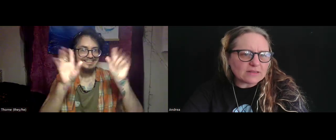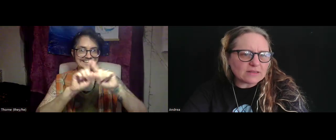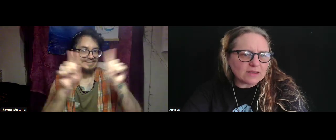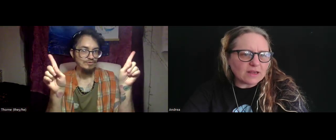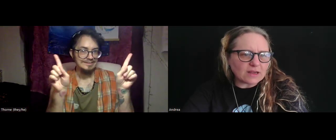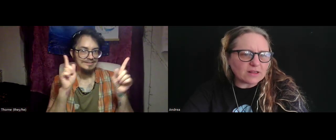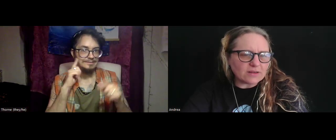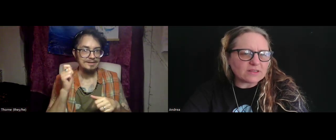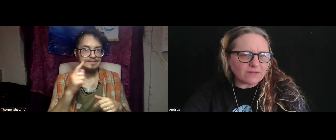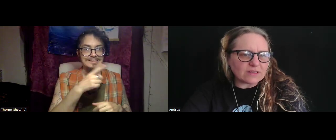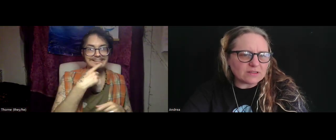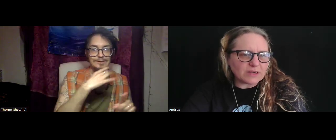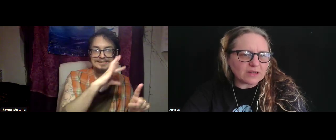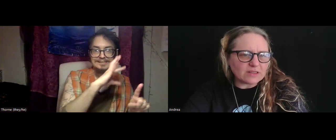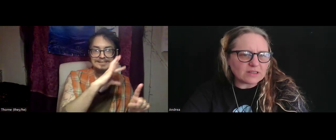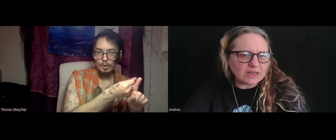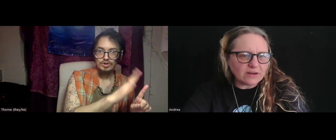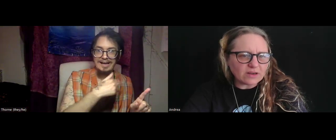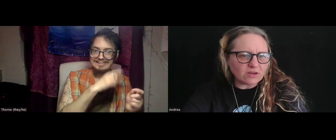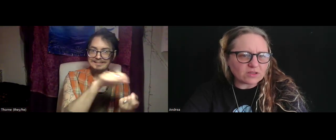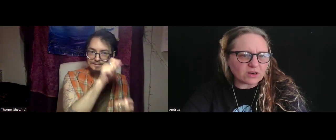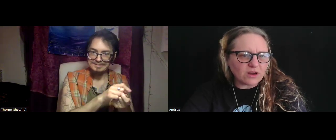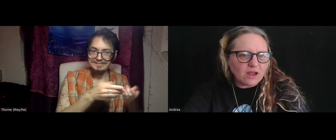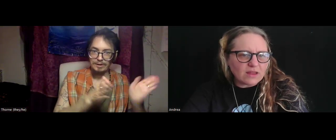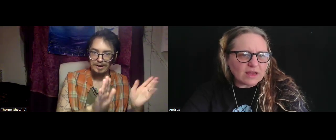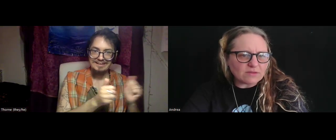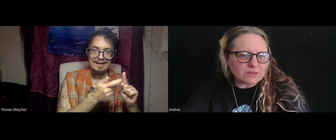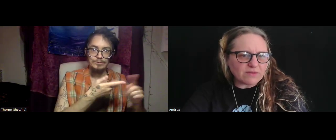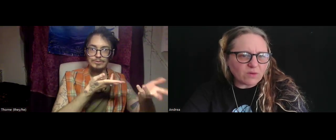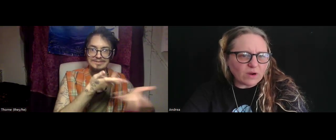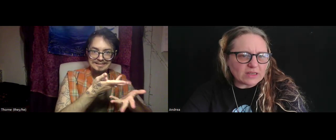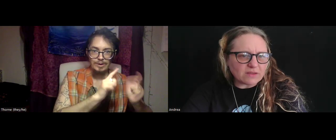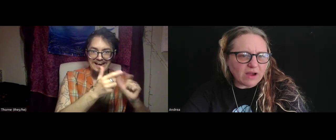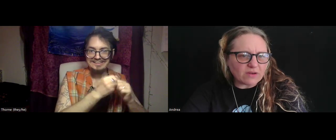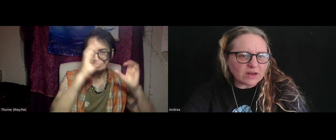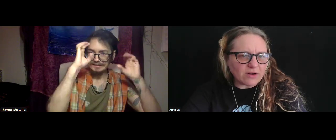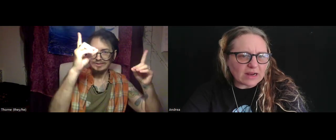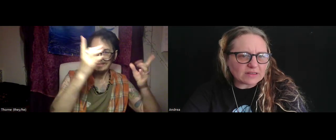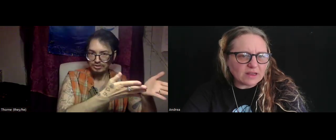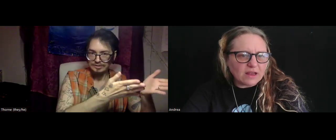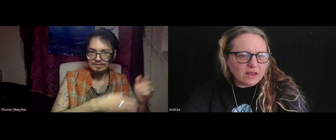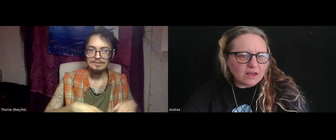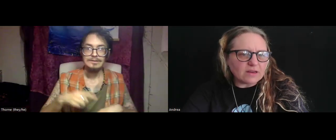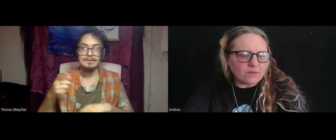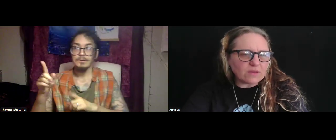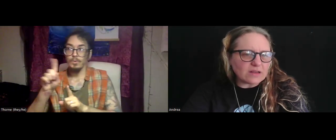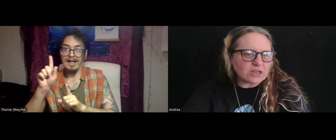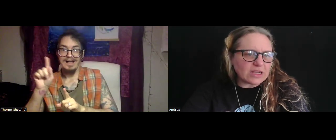that's a clear difference because in hearing culture, they have specific ways of how to interact and with